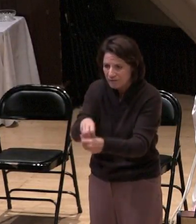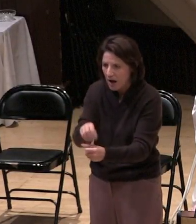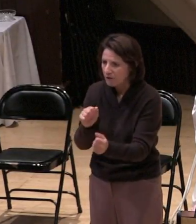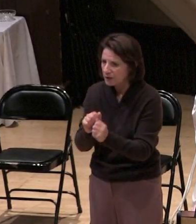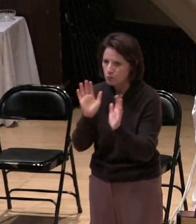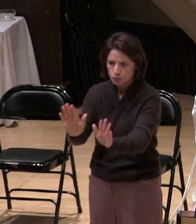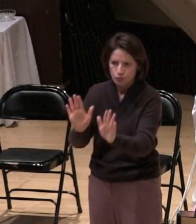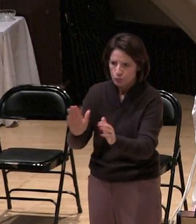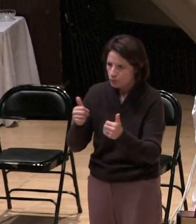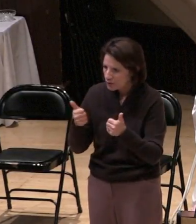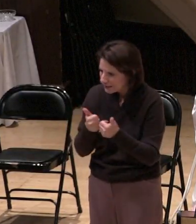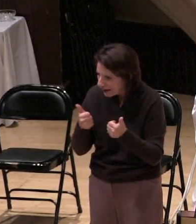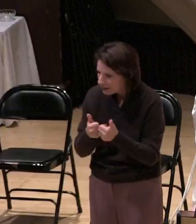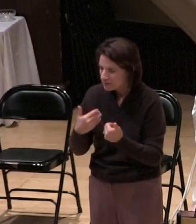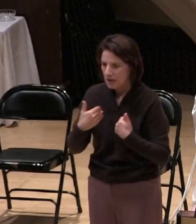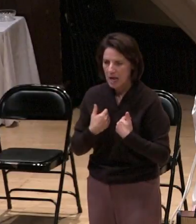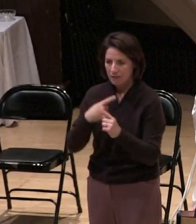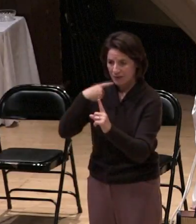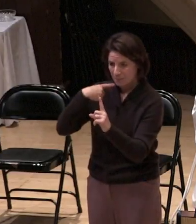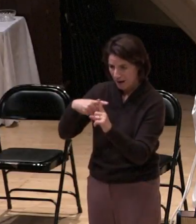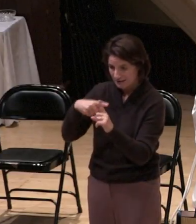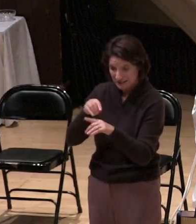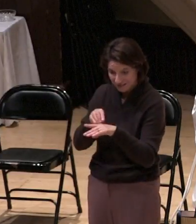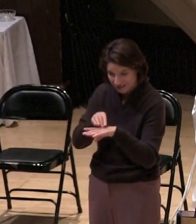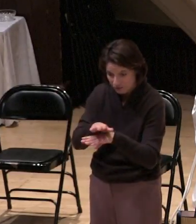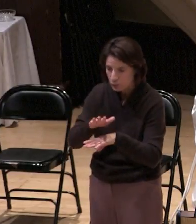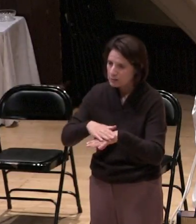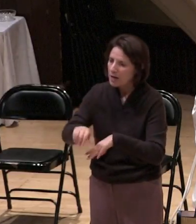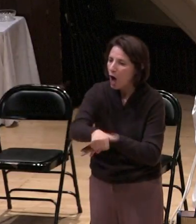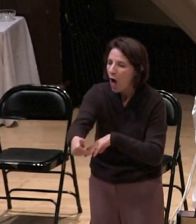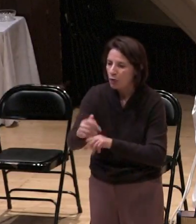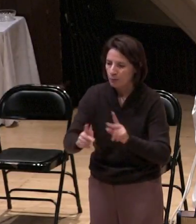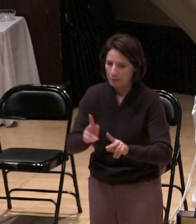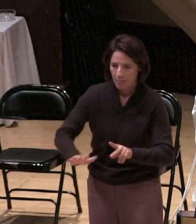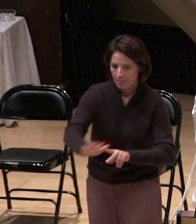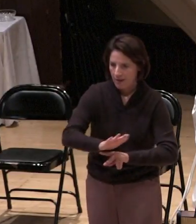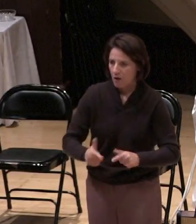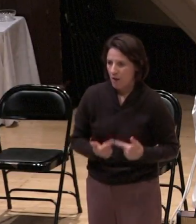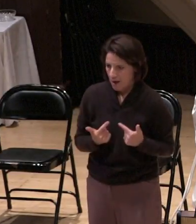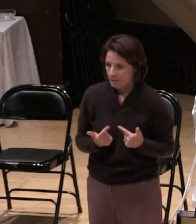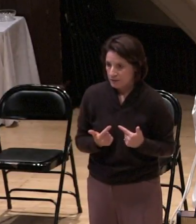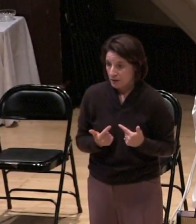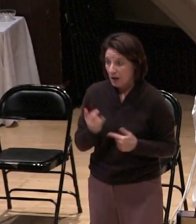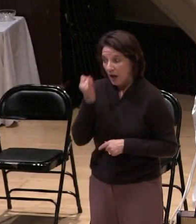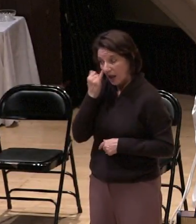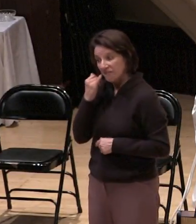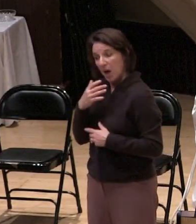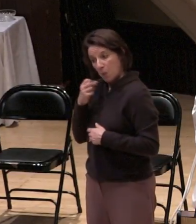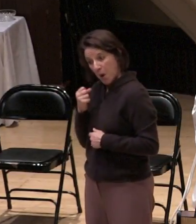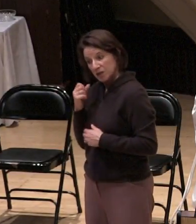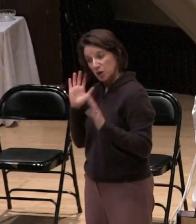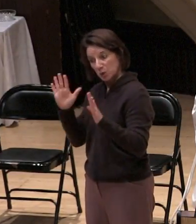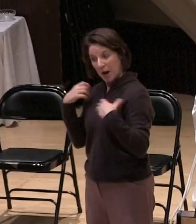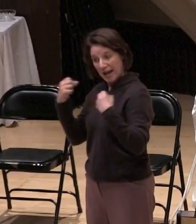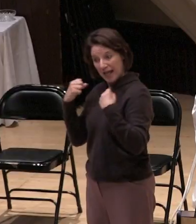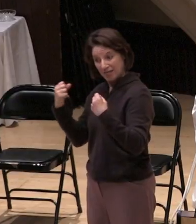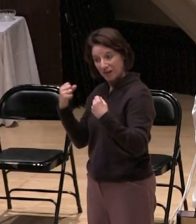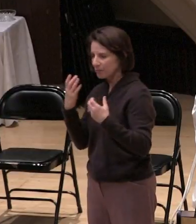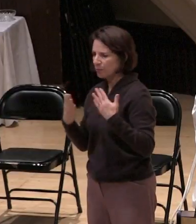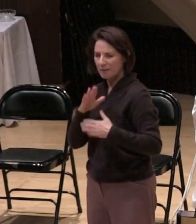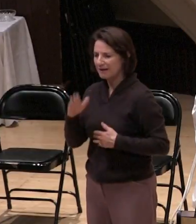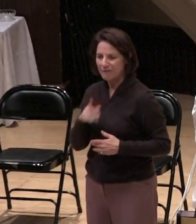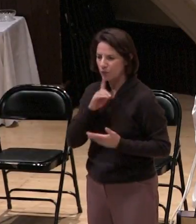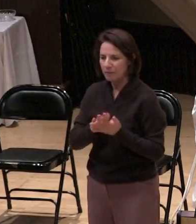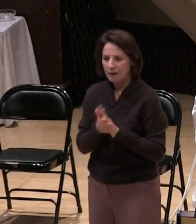great games and having a positive influence on other people's lives. He said, had I been a great athlete, I probably never would have been